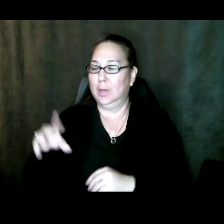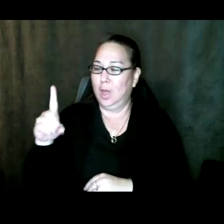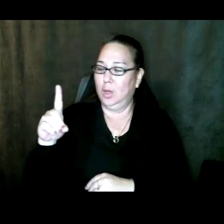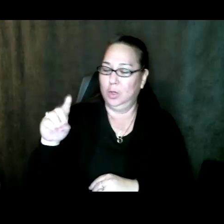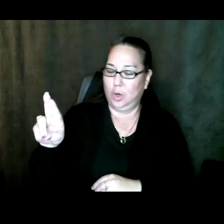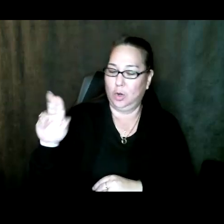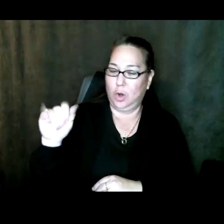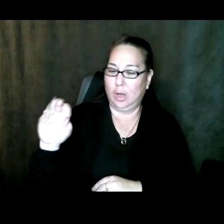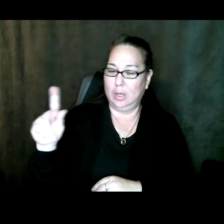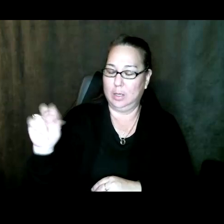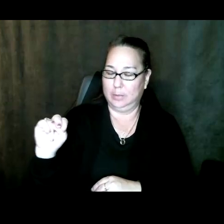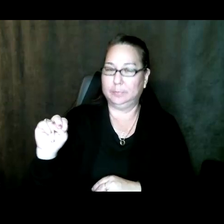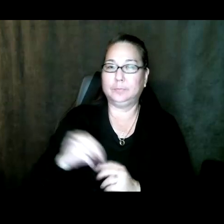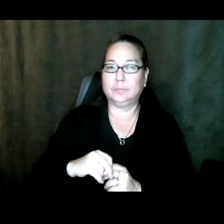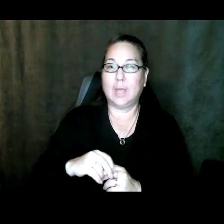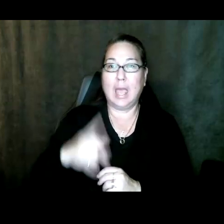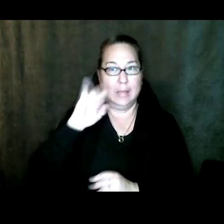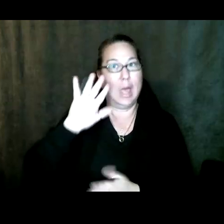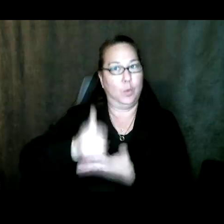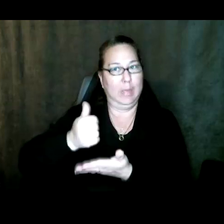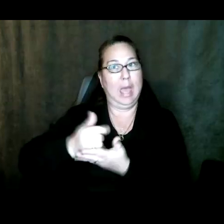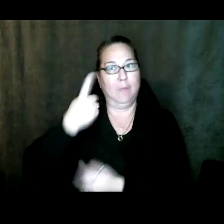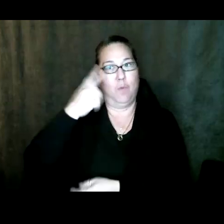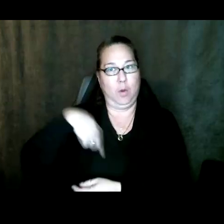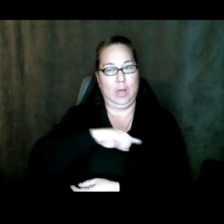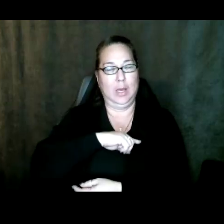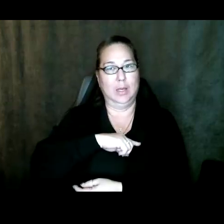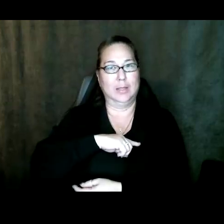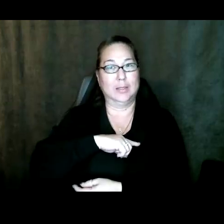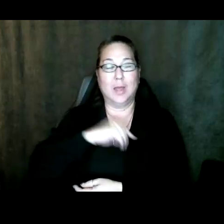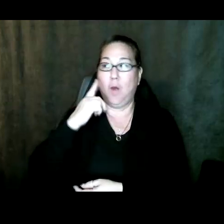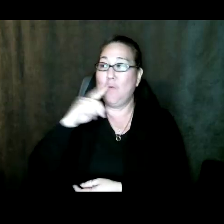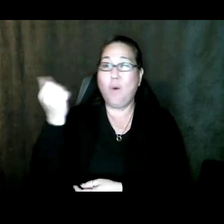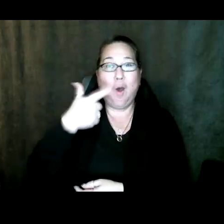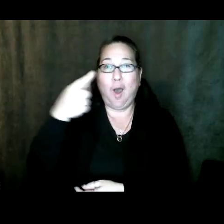for us. I mean, even on all of these slides, I think even just to,